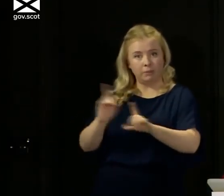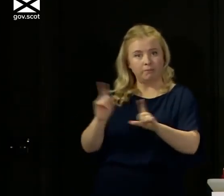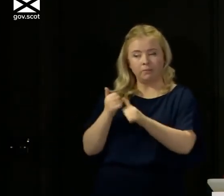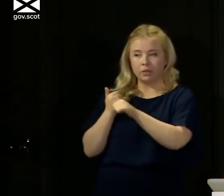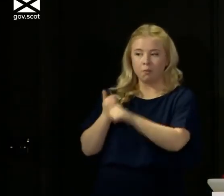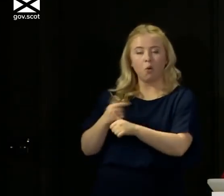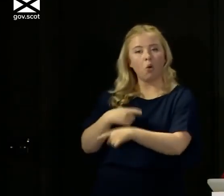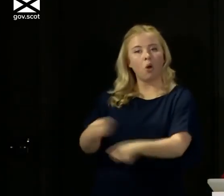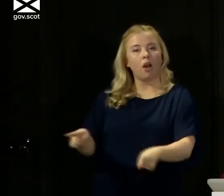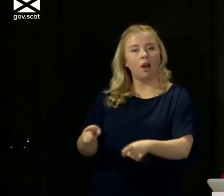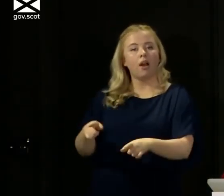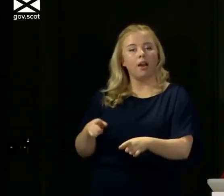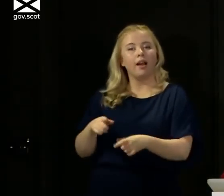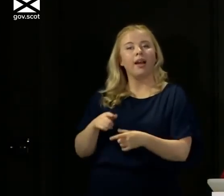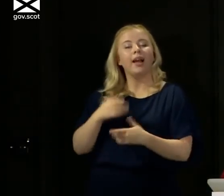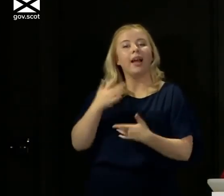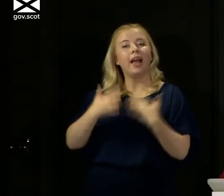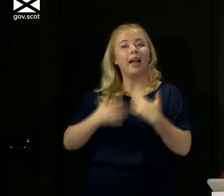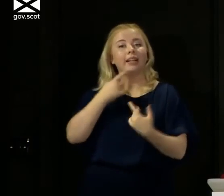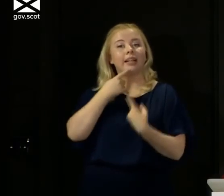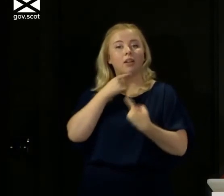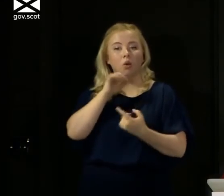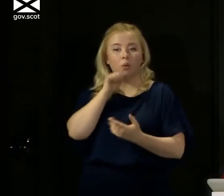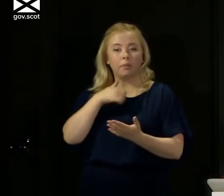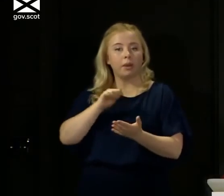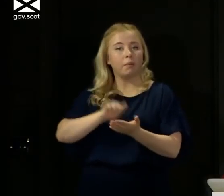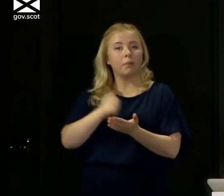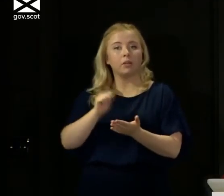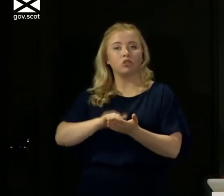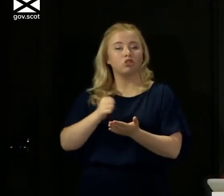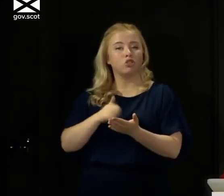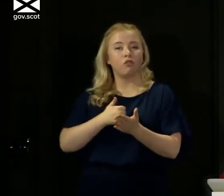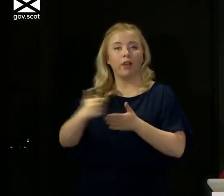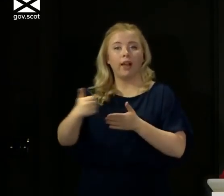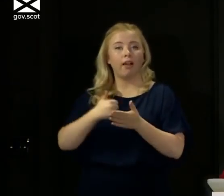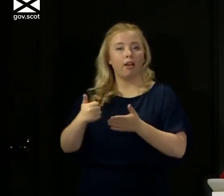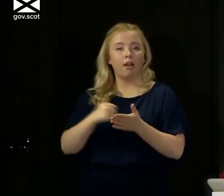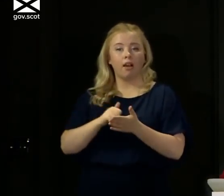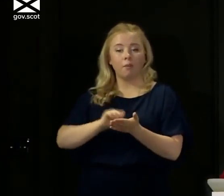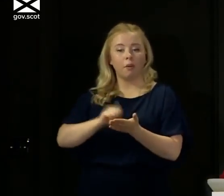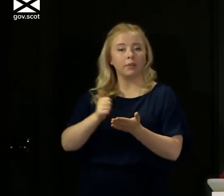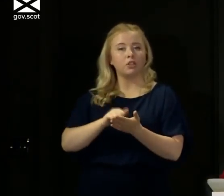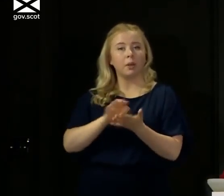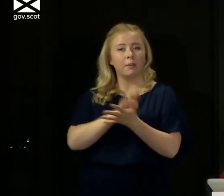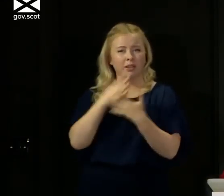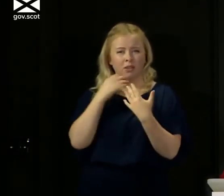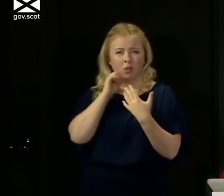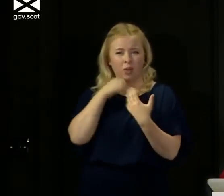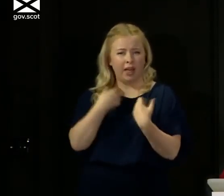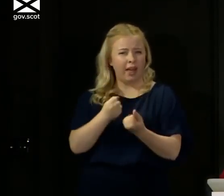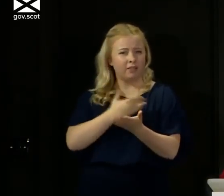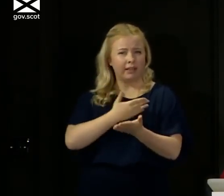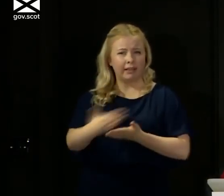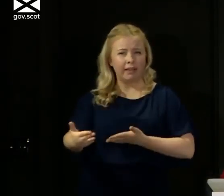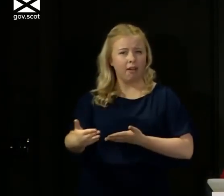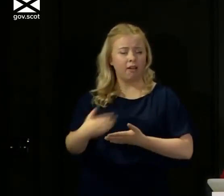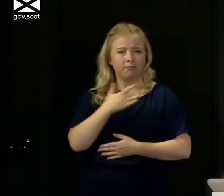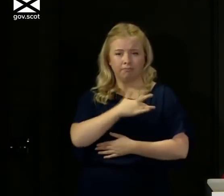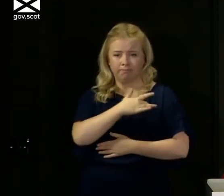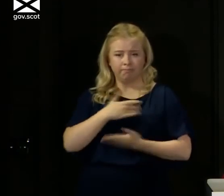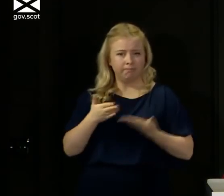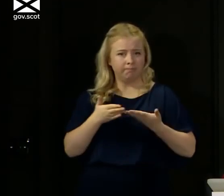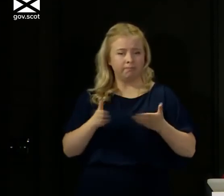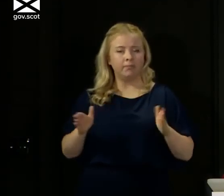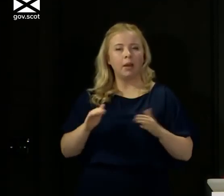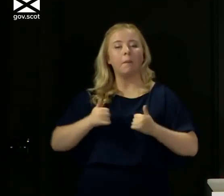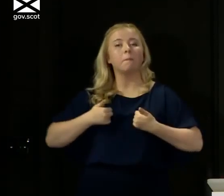that. That data will then be published on a regular basis, so there will be complete transparency around that. My job is to make sure that